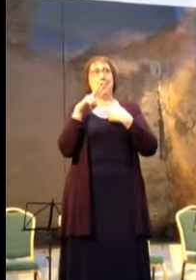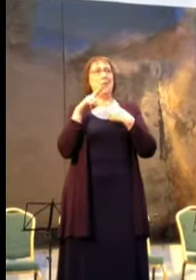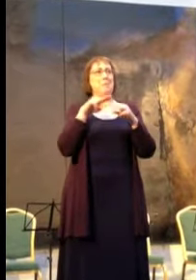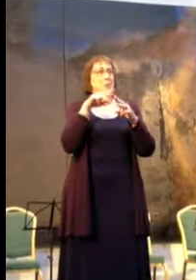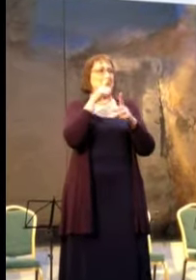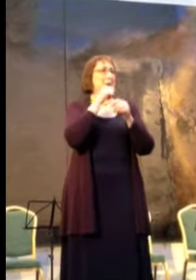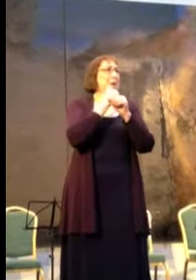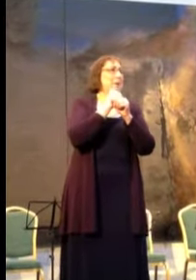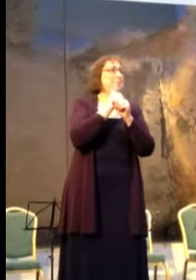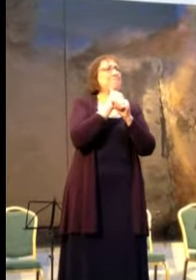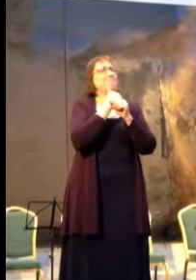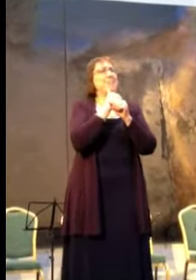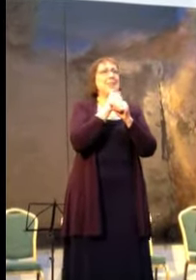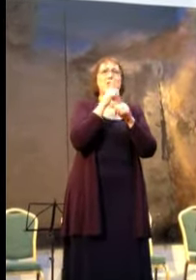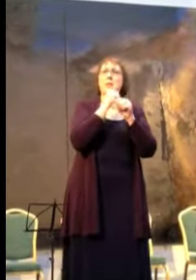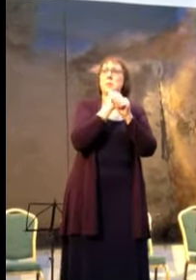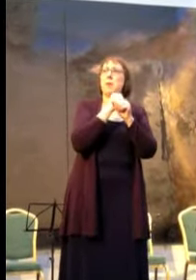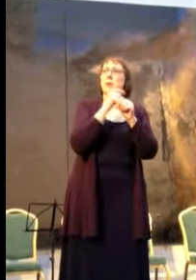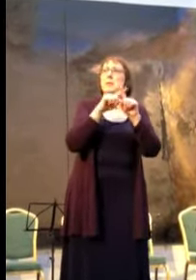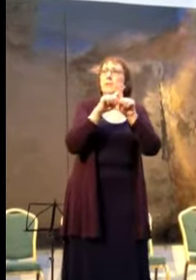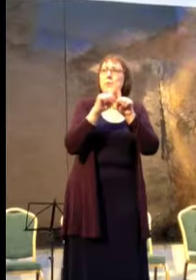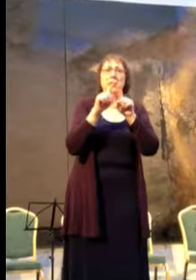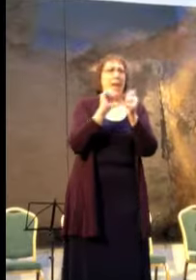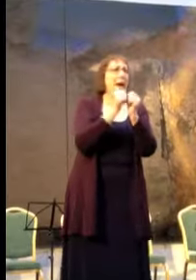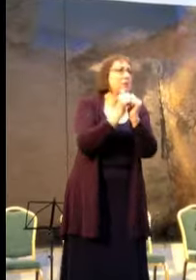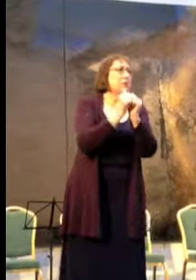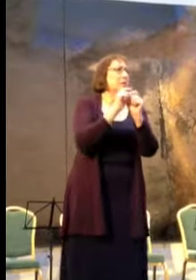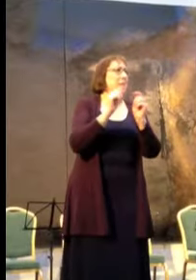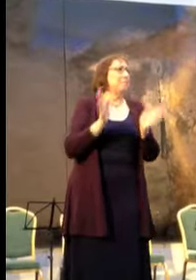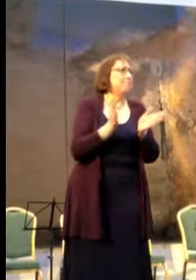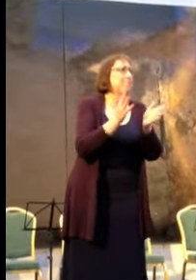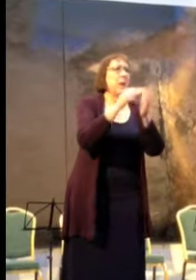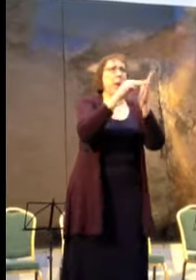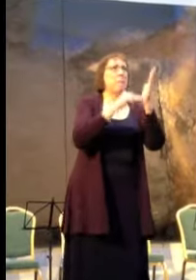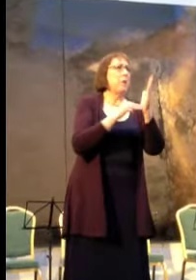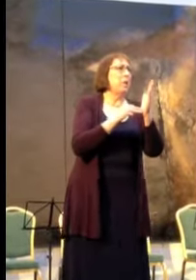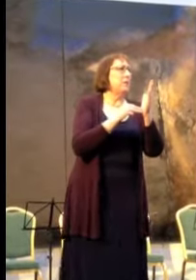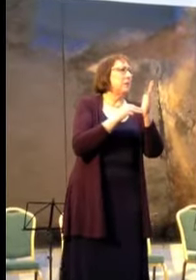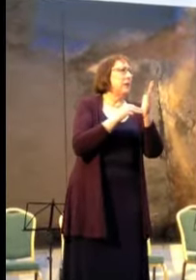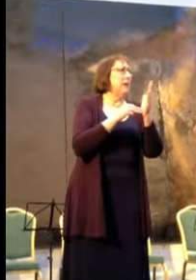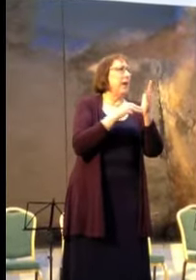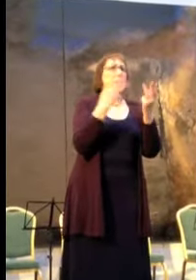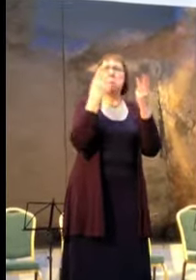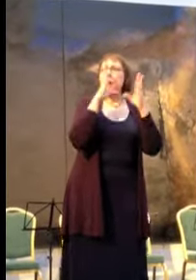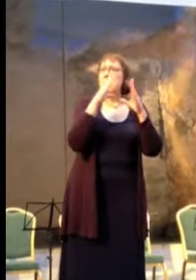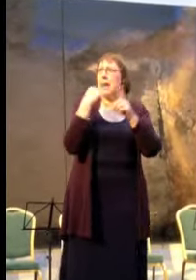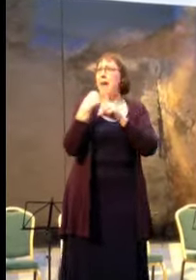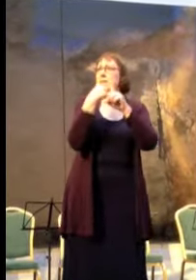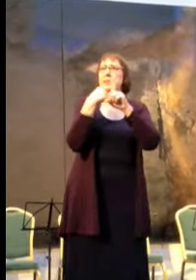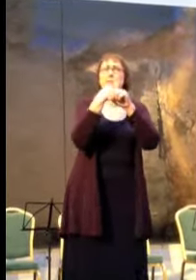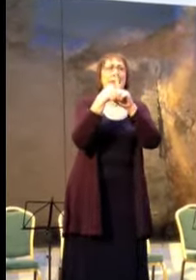that. But it refers to the wide range of actions and initiatives and the public advocacy. As I look around this room and I